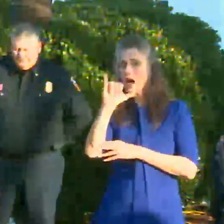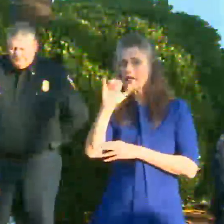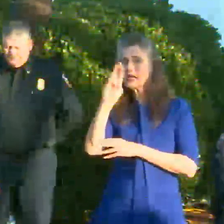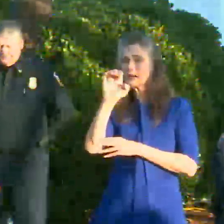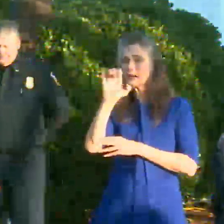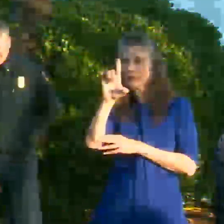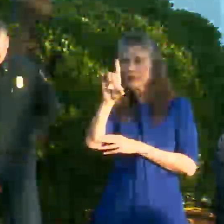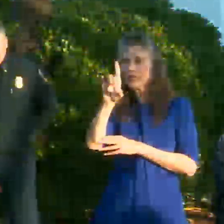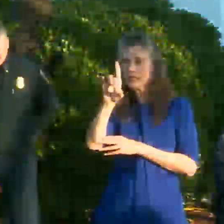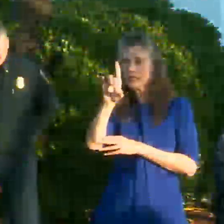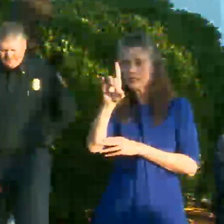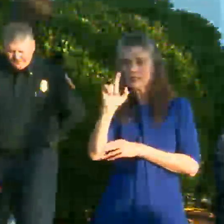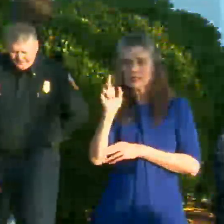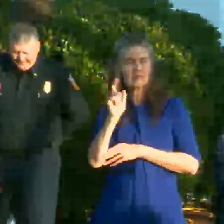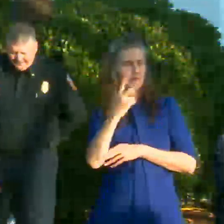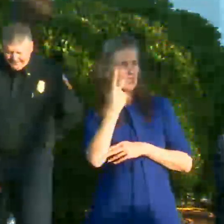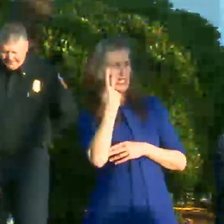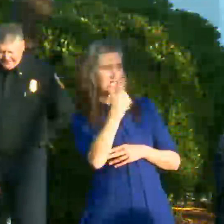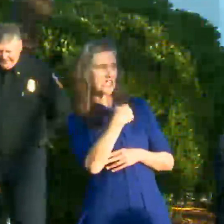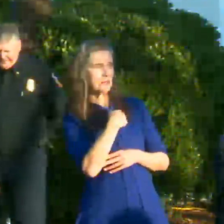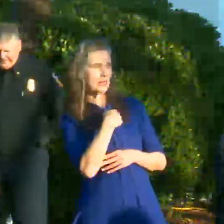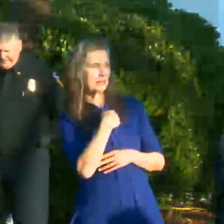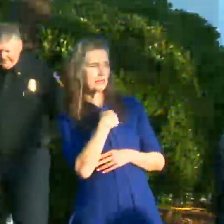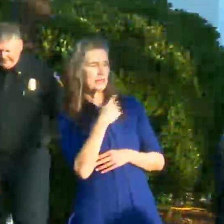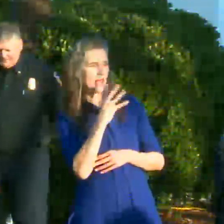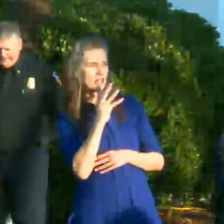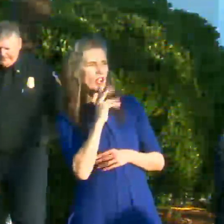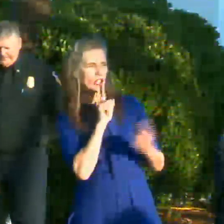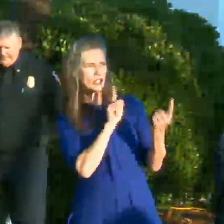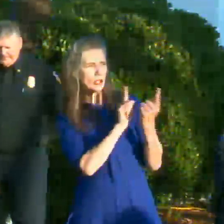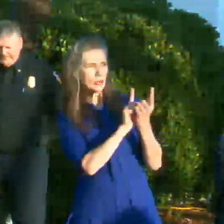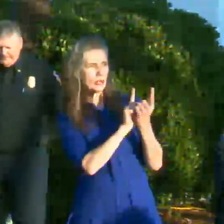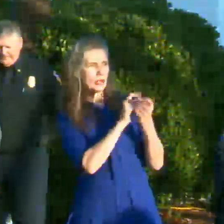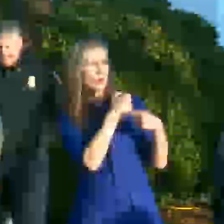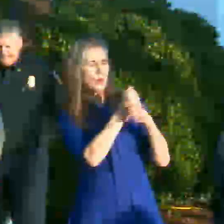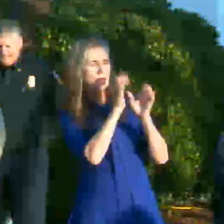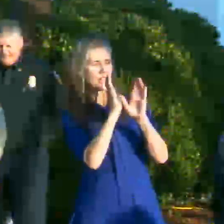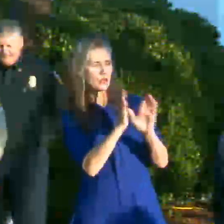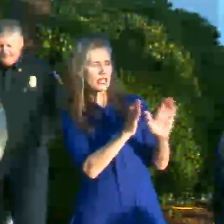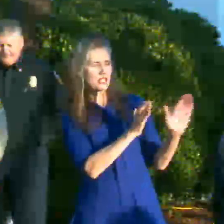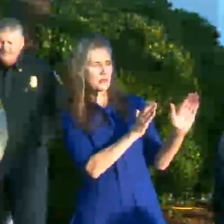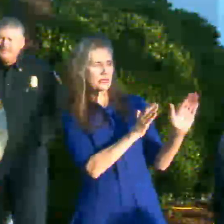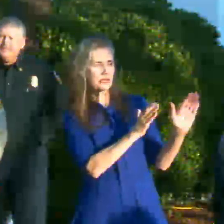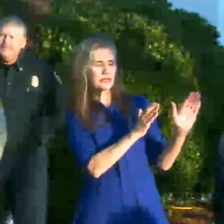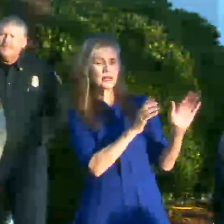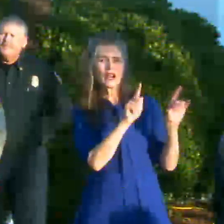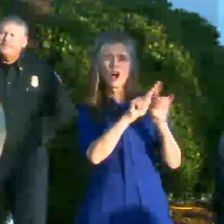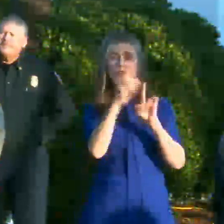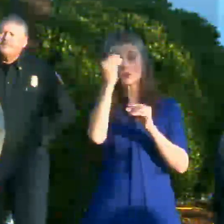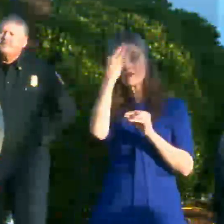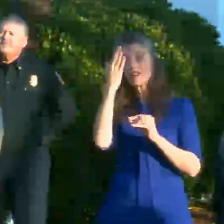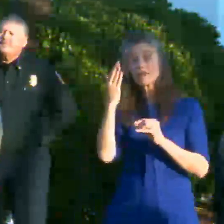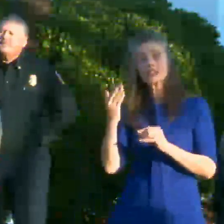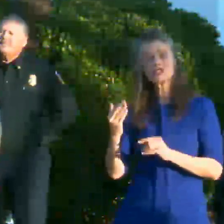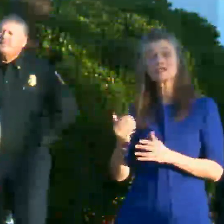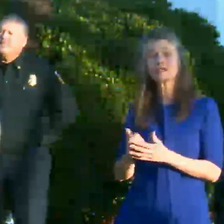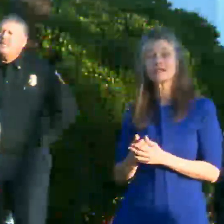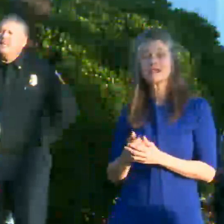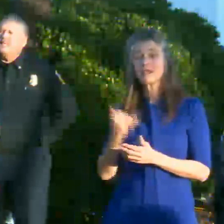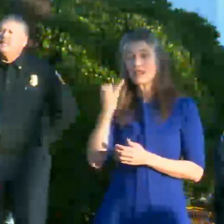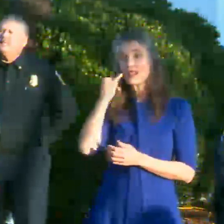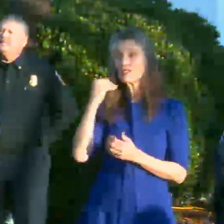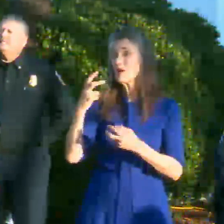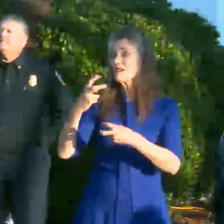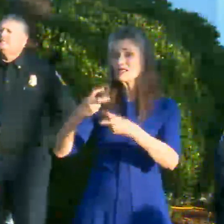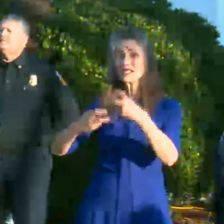If you'll just see me right after the press conference, I'll talk to you and we'll make some arrangements. And just information as well, if people are having